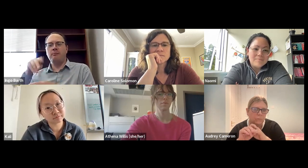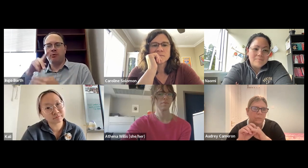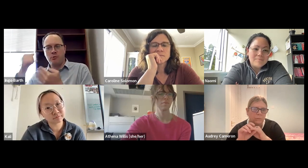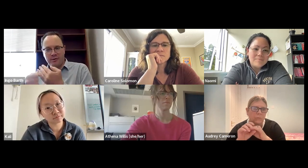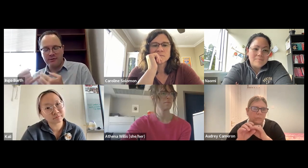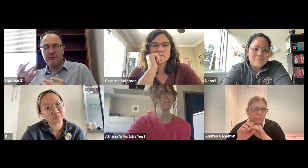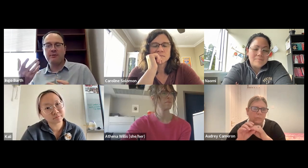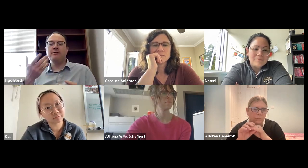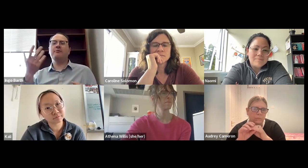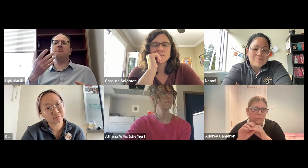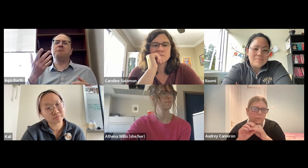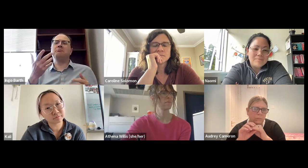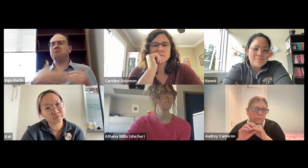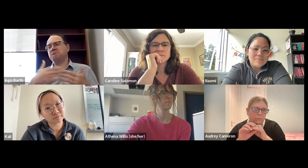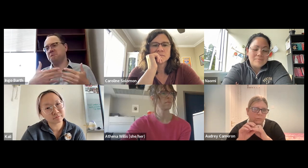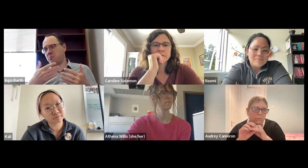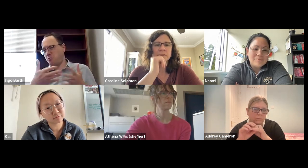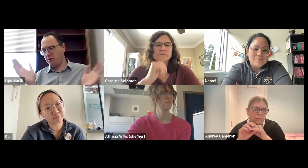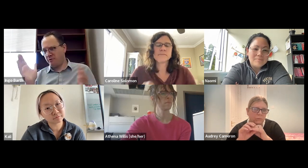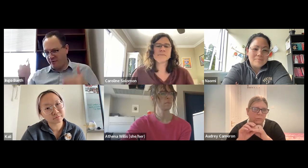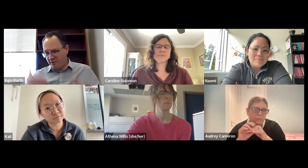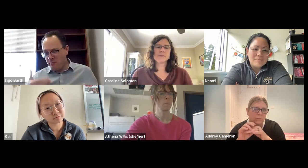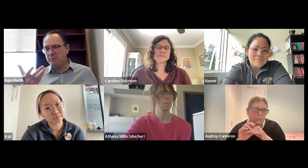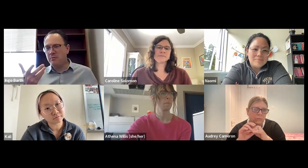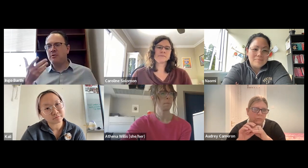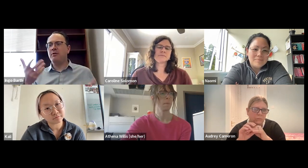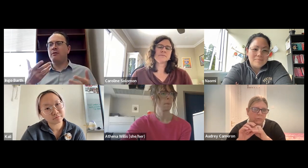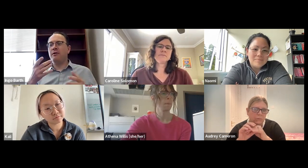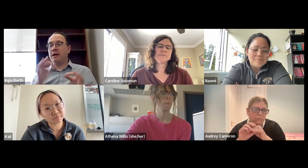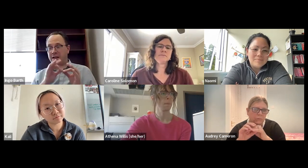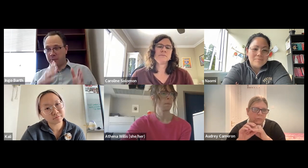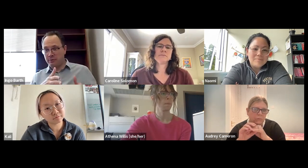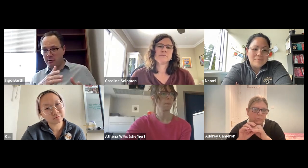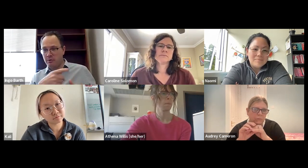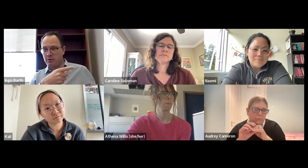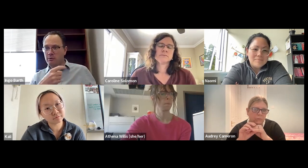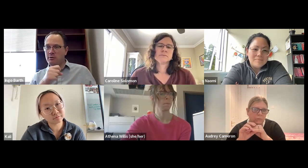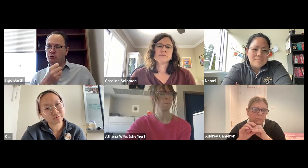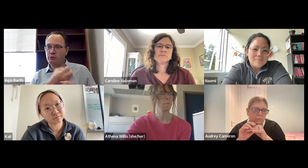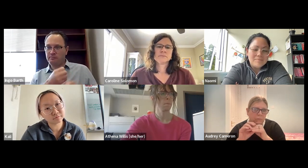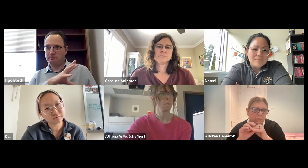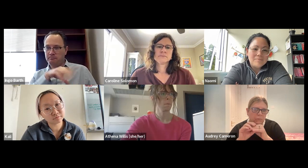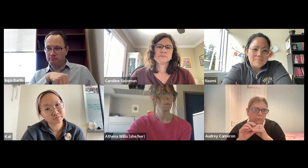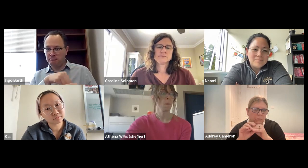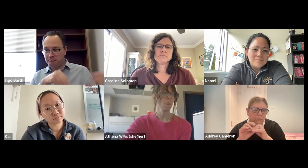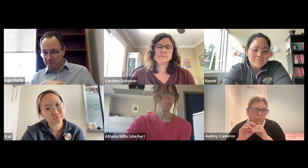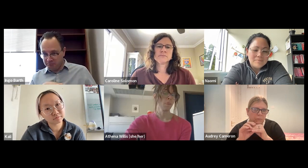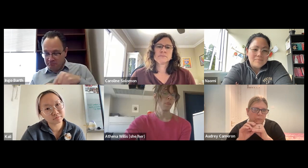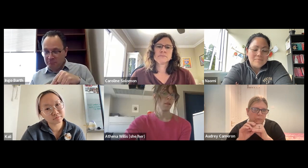researchers, people who are doing the work and engaging or leading various programs? What sort of individuals, interpreters, should we